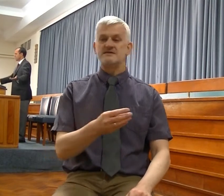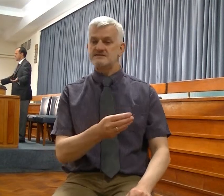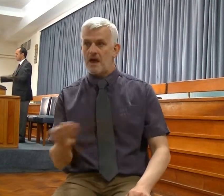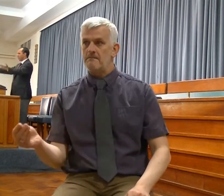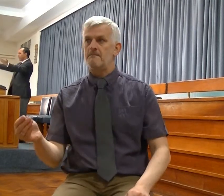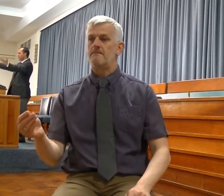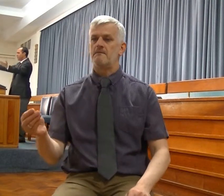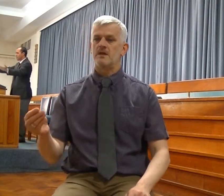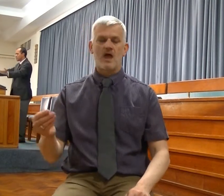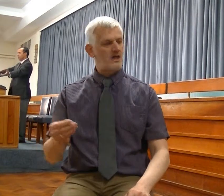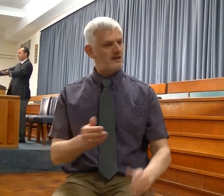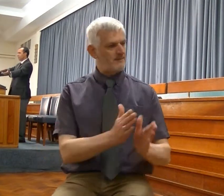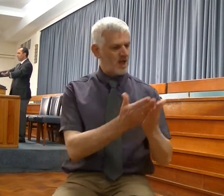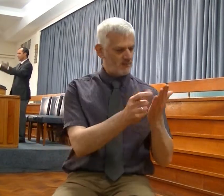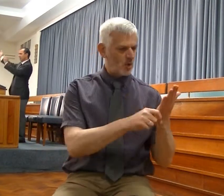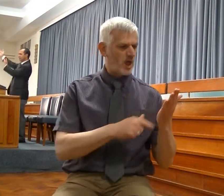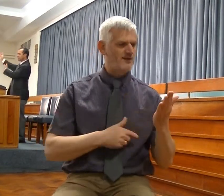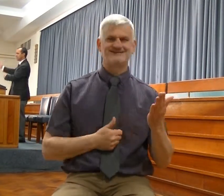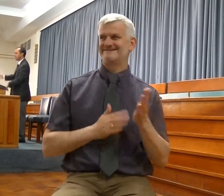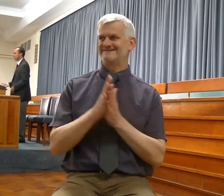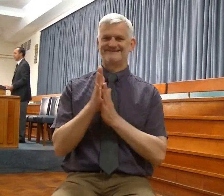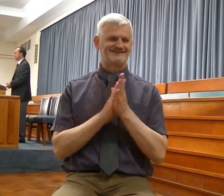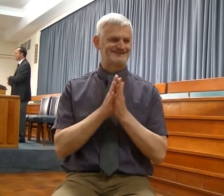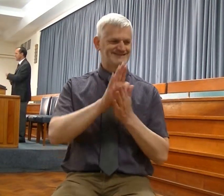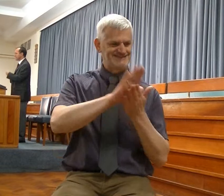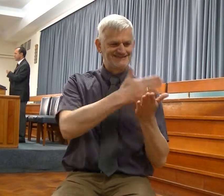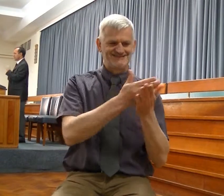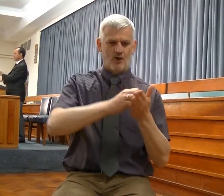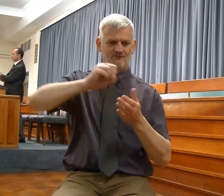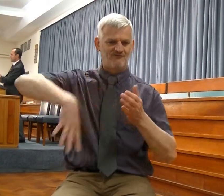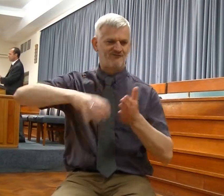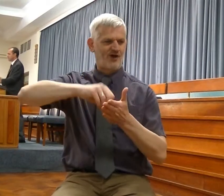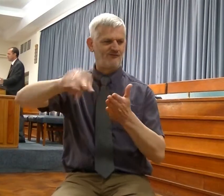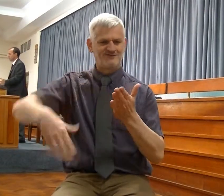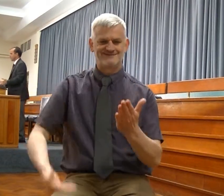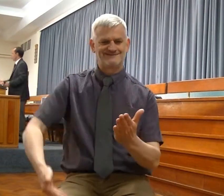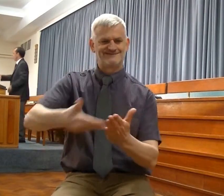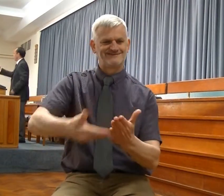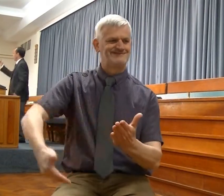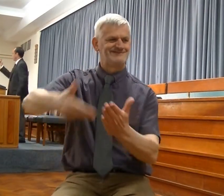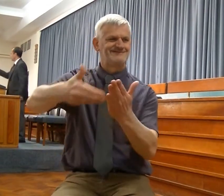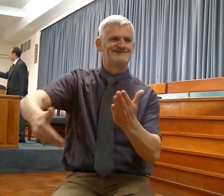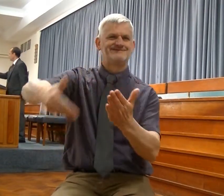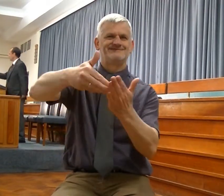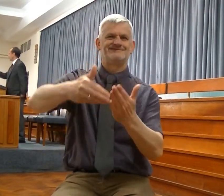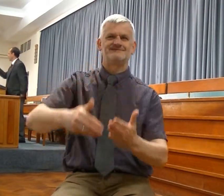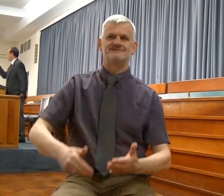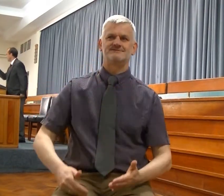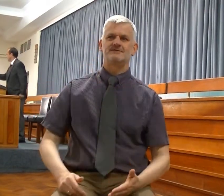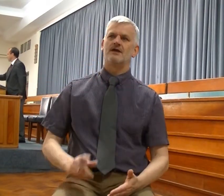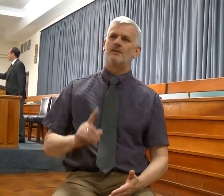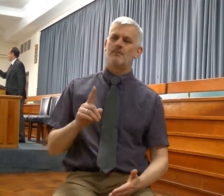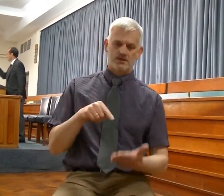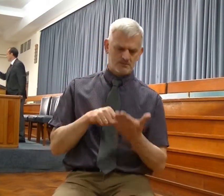The liberals, the German liberals, you remember the high criticism? They tried to put down the Bible. But the